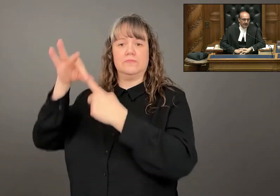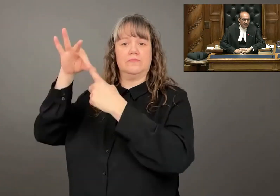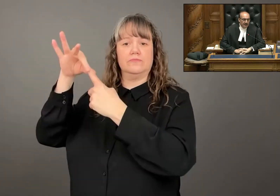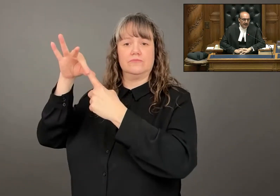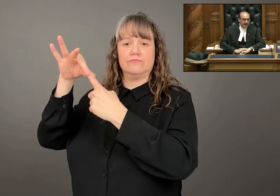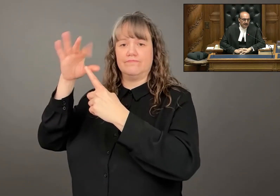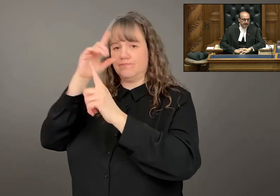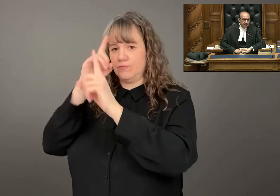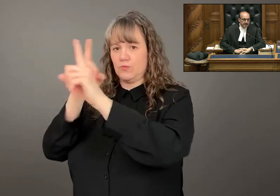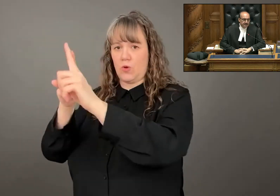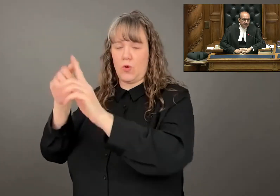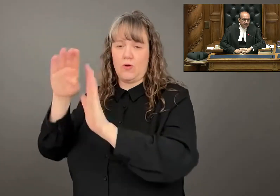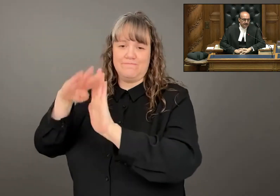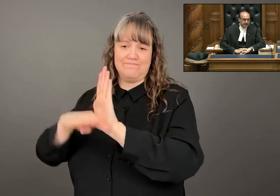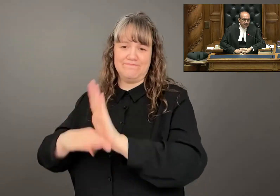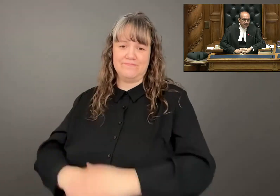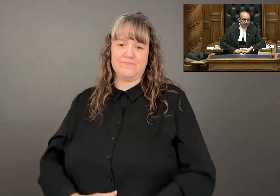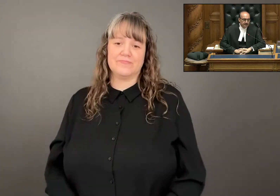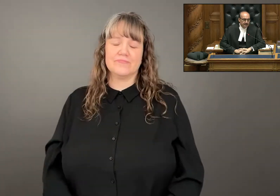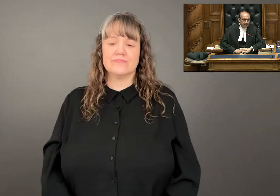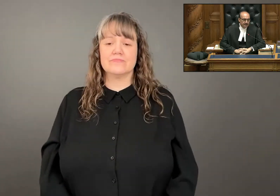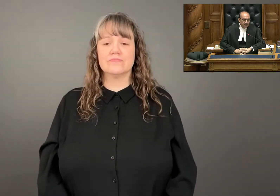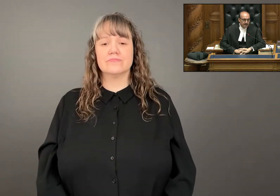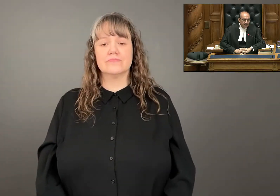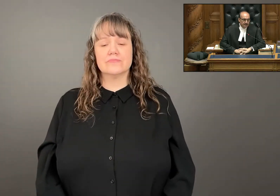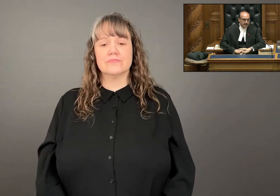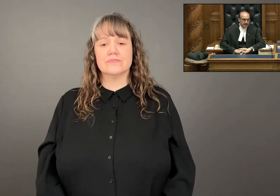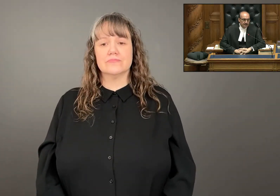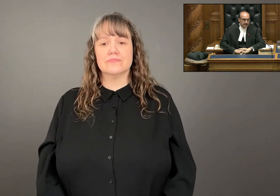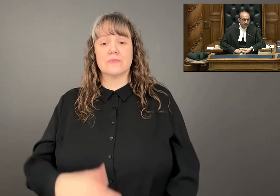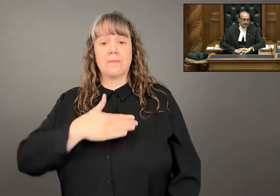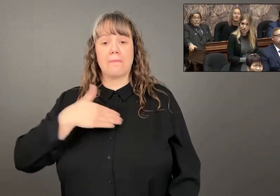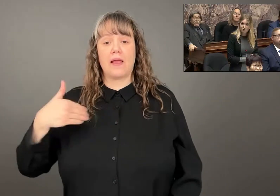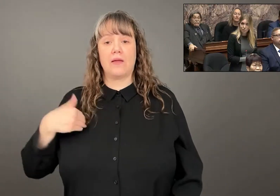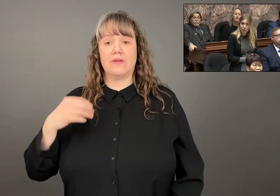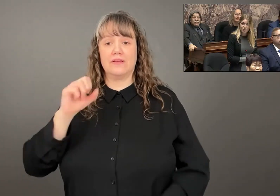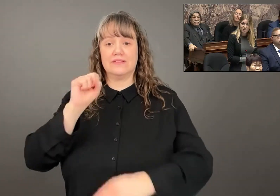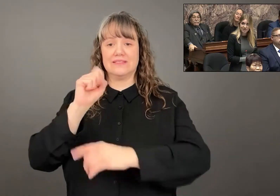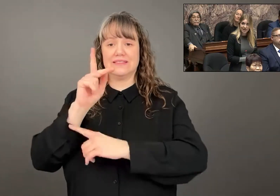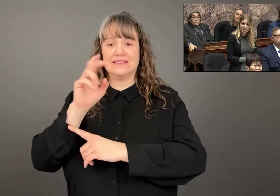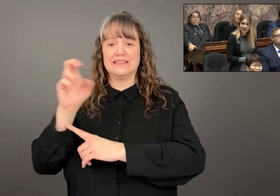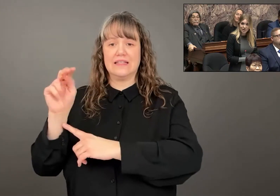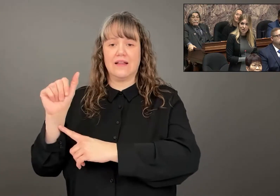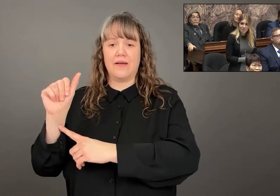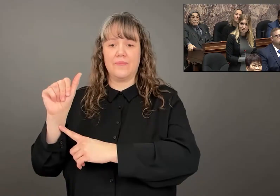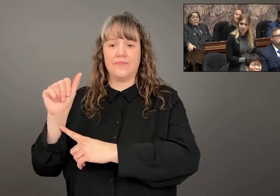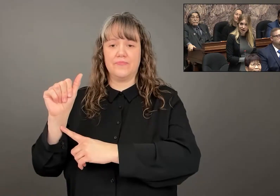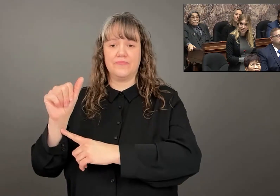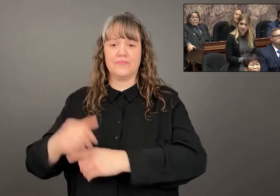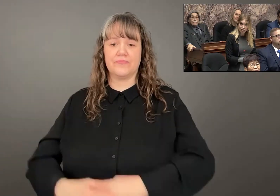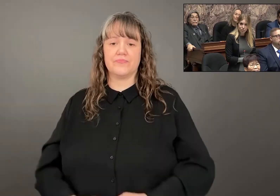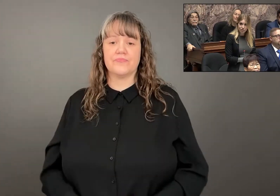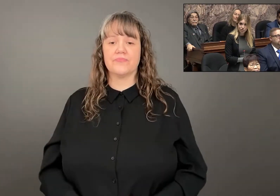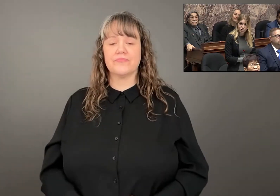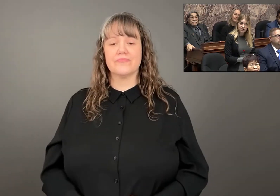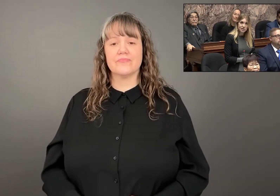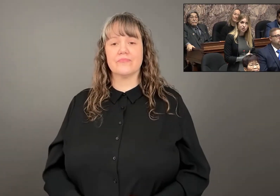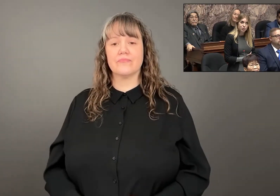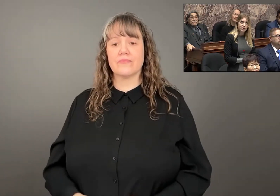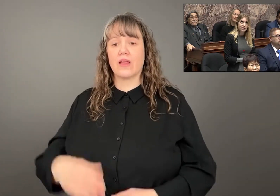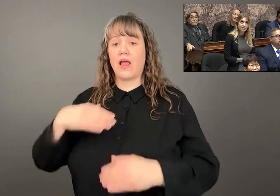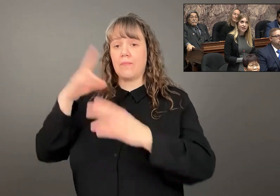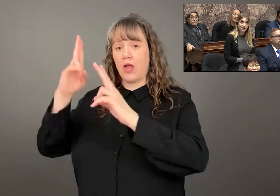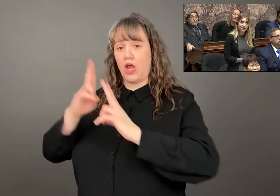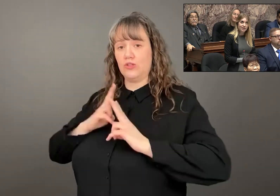Member for Skeena. Thank you, Mr. Speaker. I have the honor of welcoming today my best friend and her brother, Chelsea